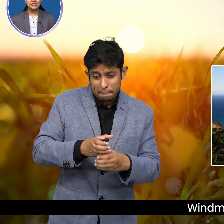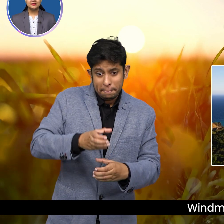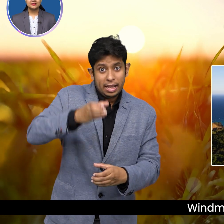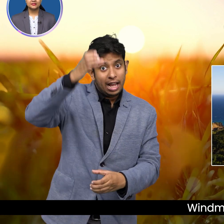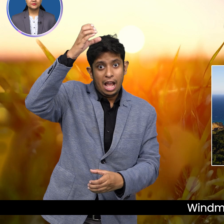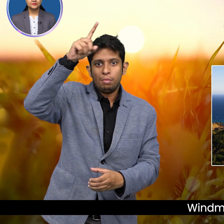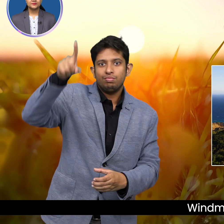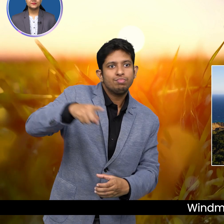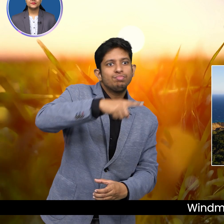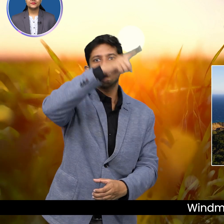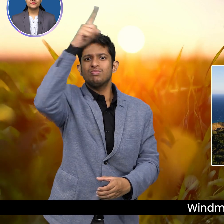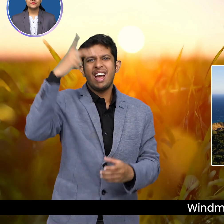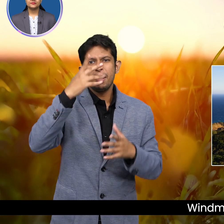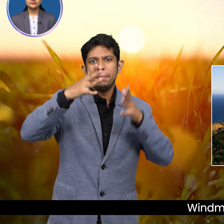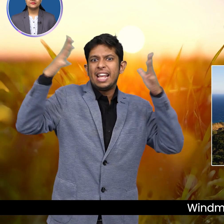windmills,